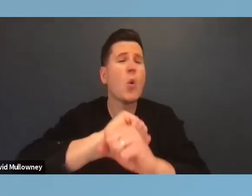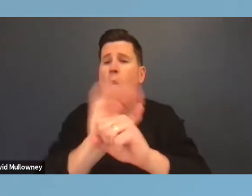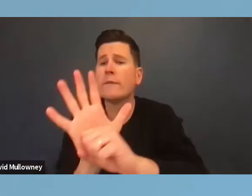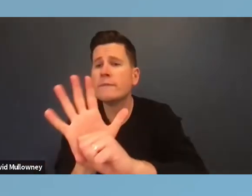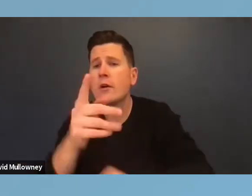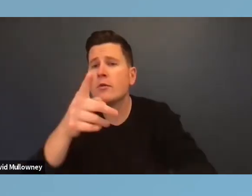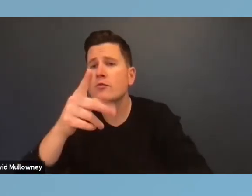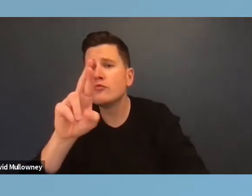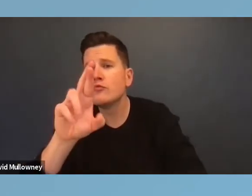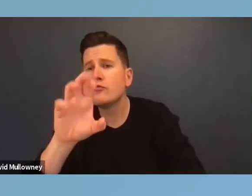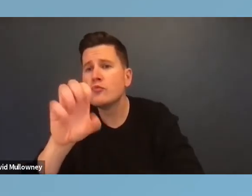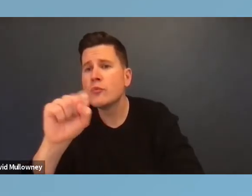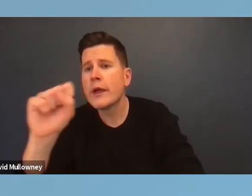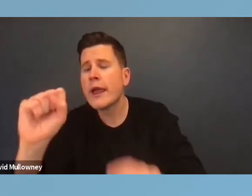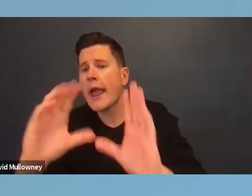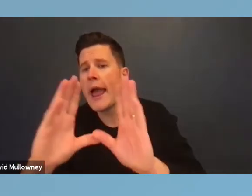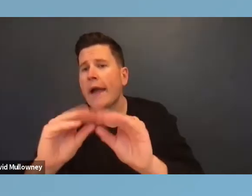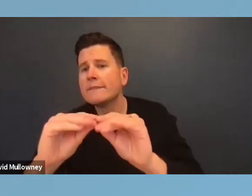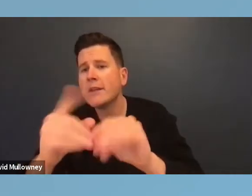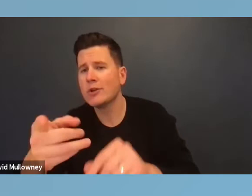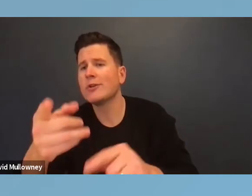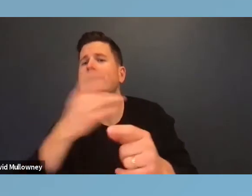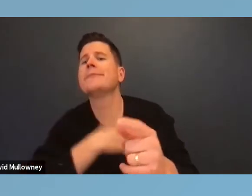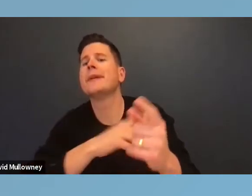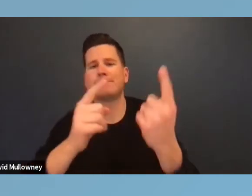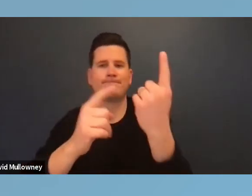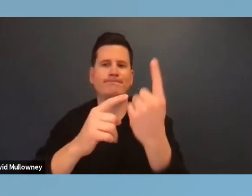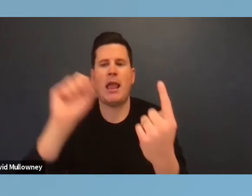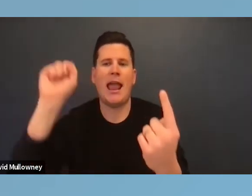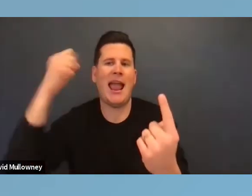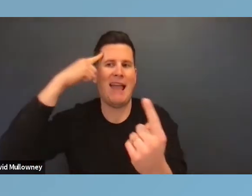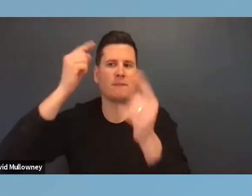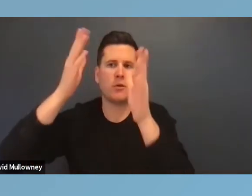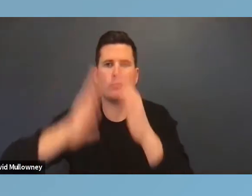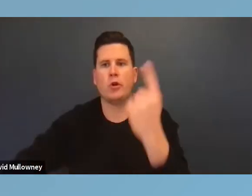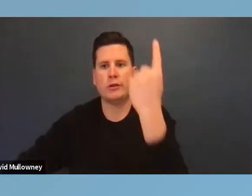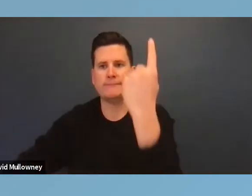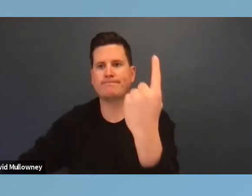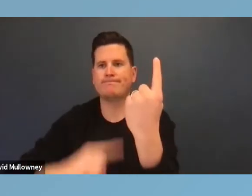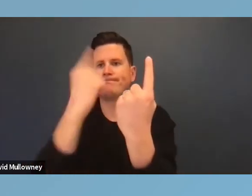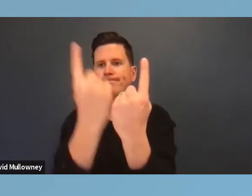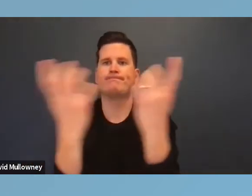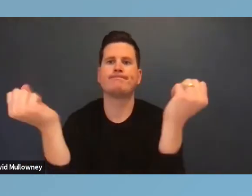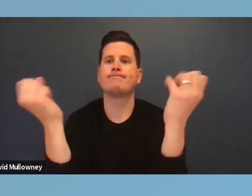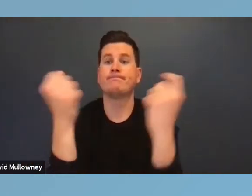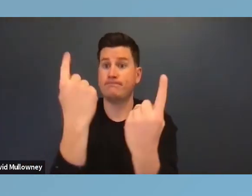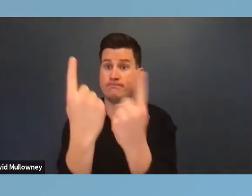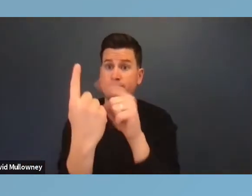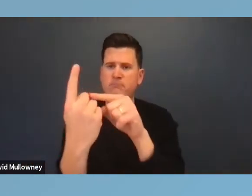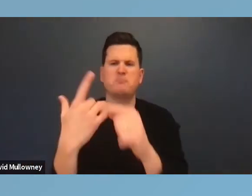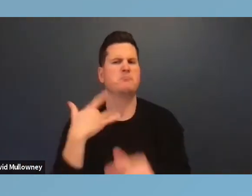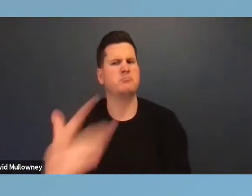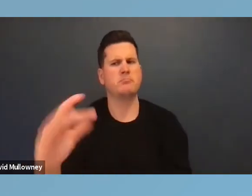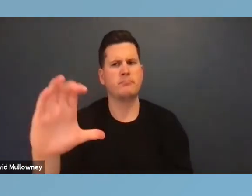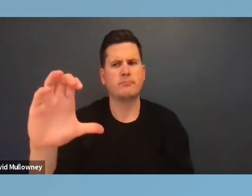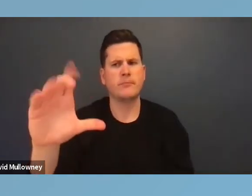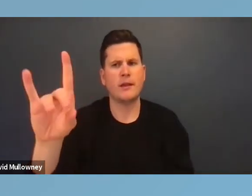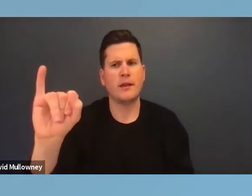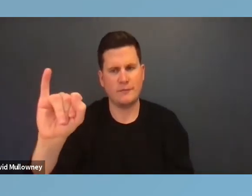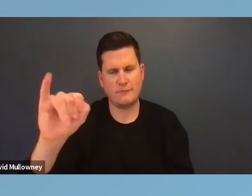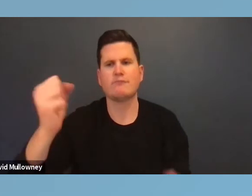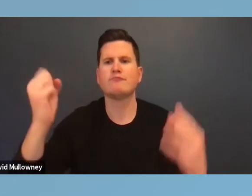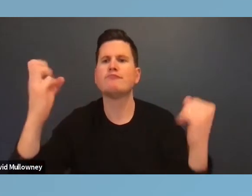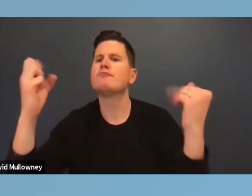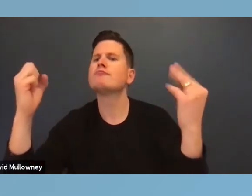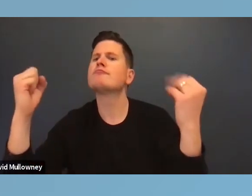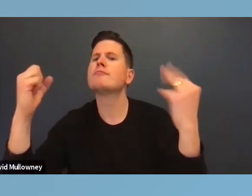hot recently, especially recently during press conferences. You'll see a governor on the screen, and then the person standing